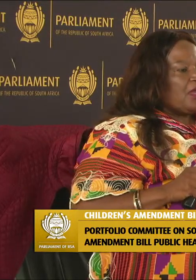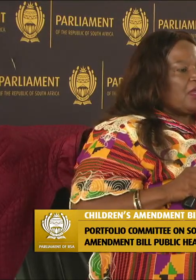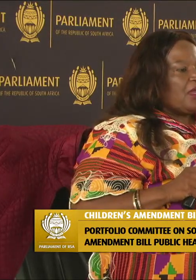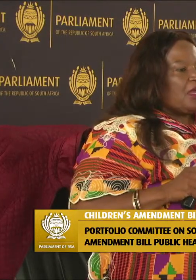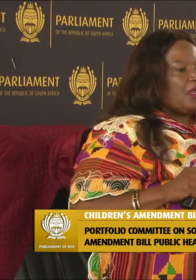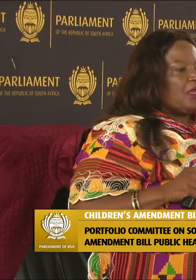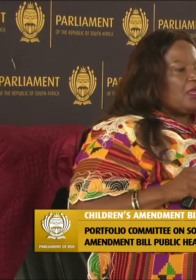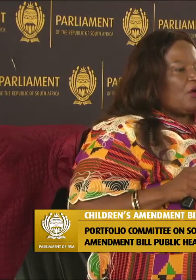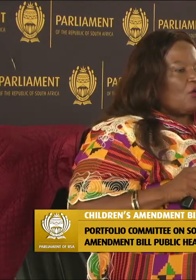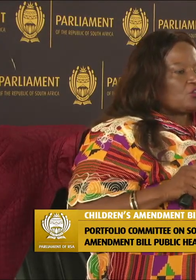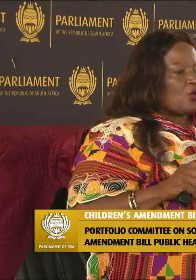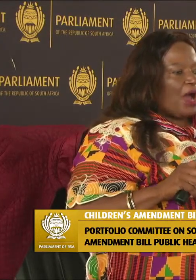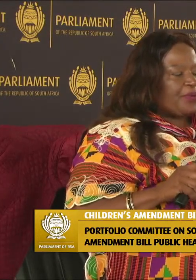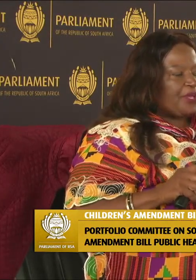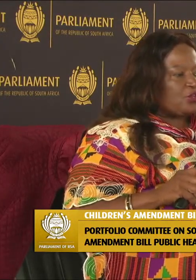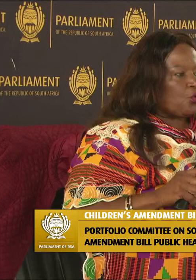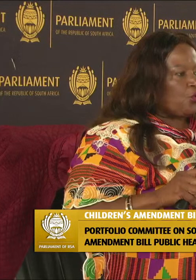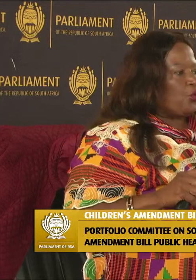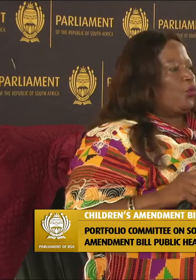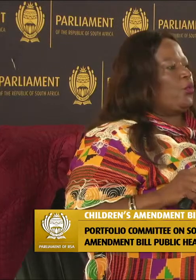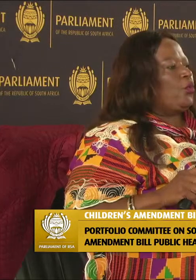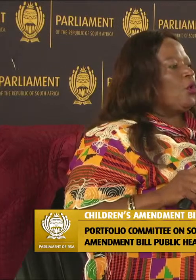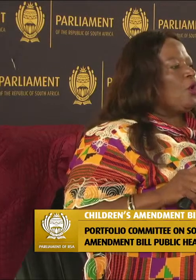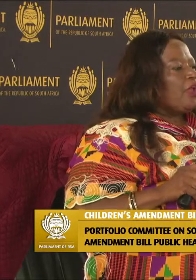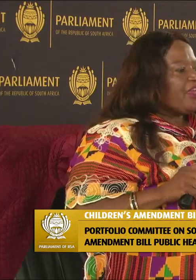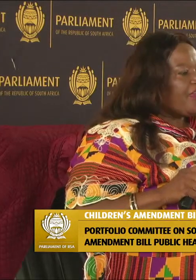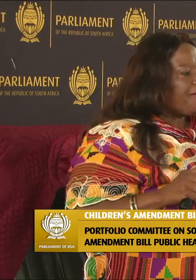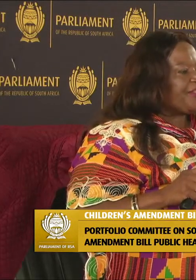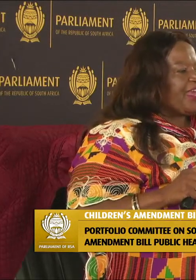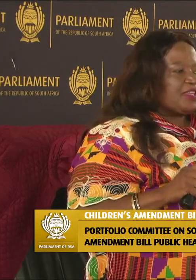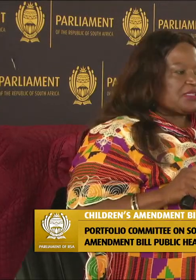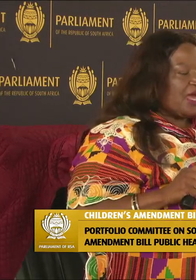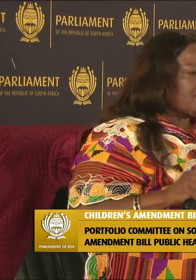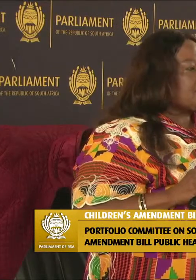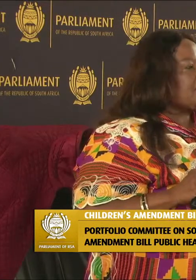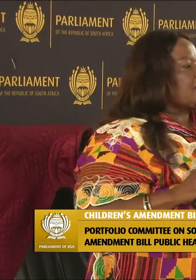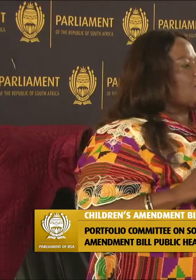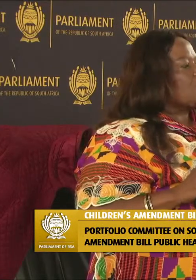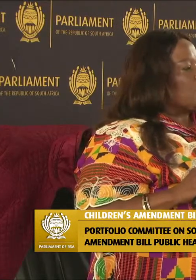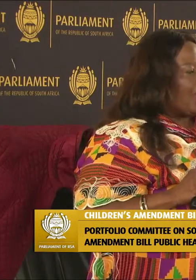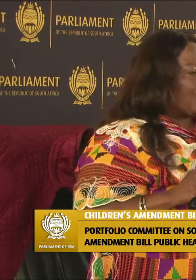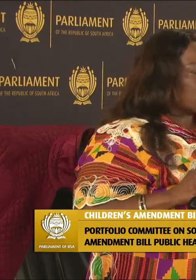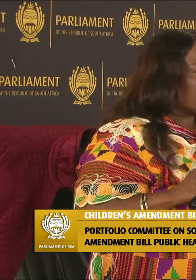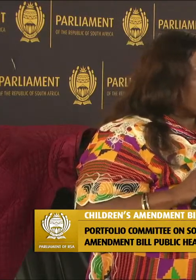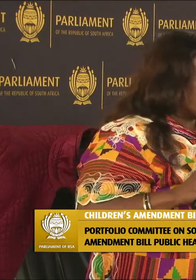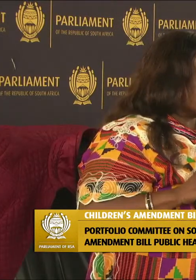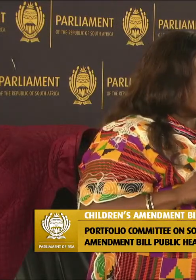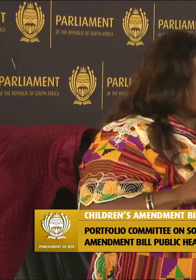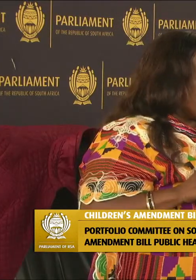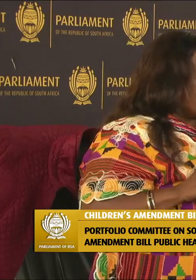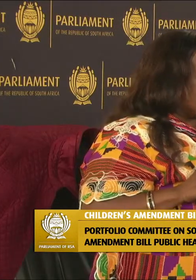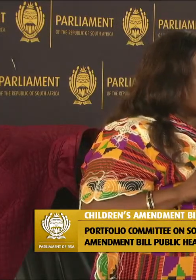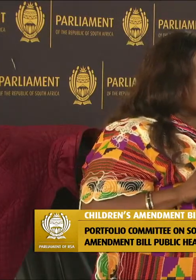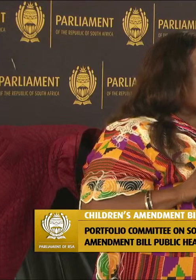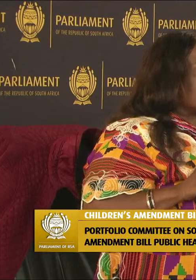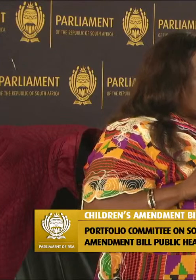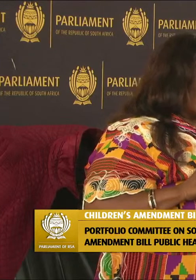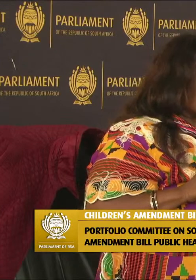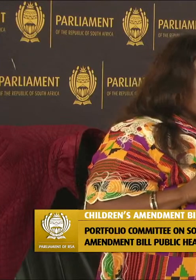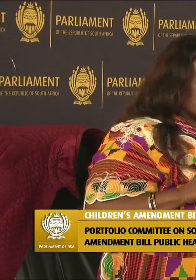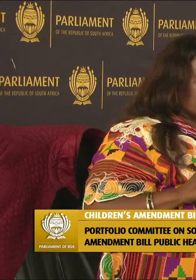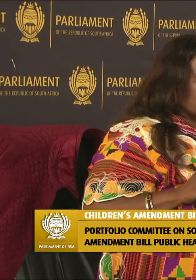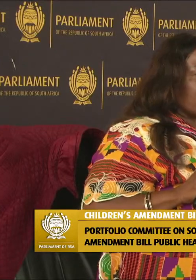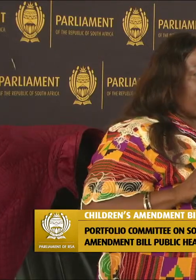me also appeal to you. If there is anything that you would like to raise, but it is